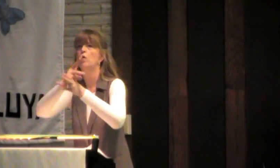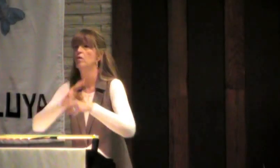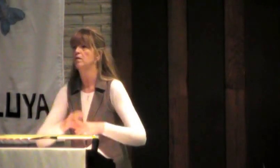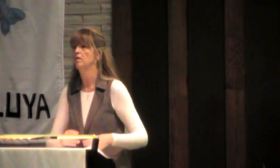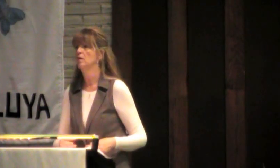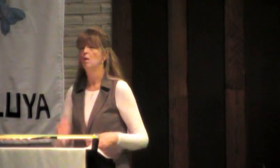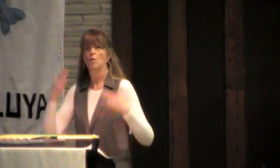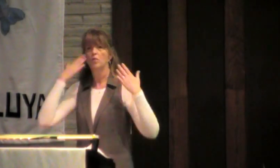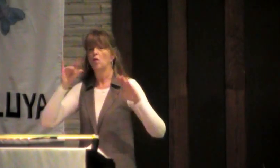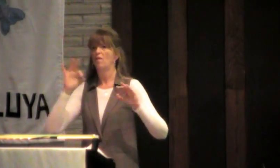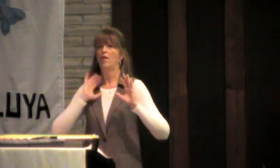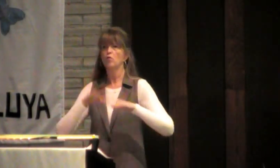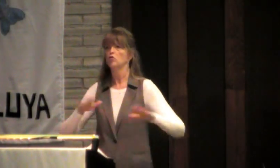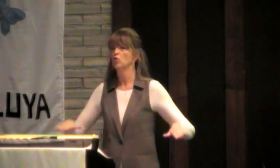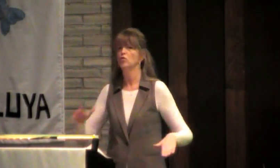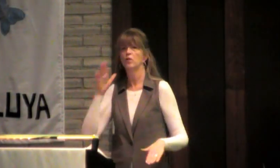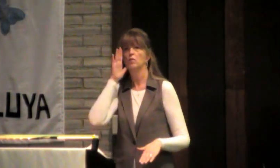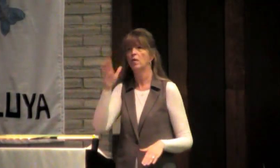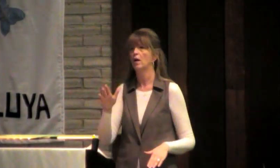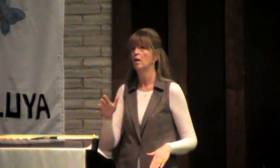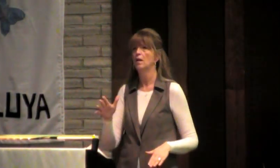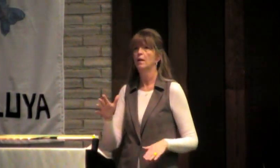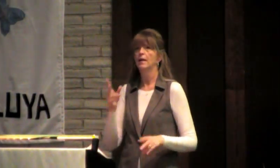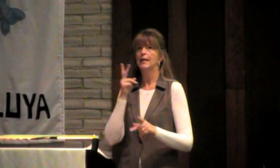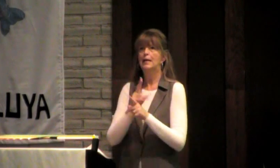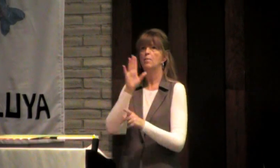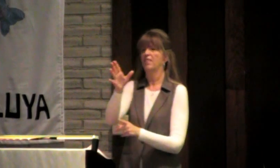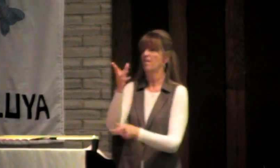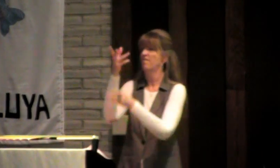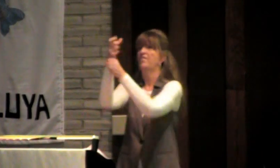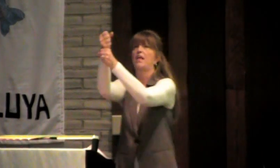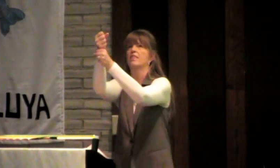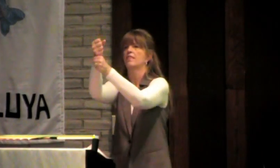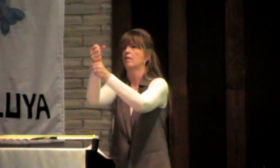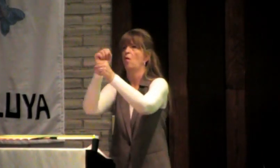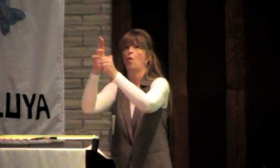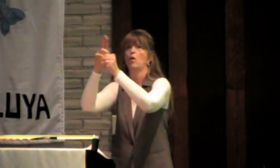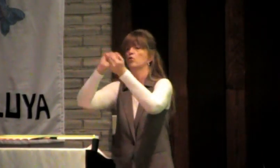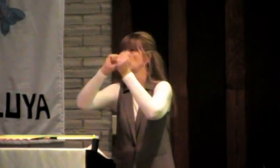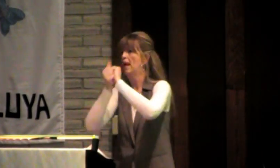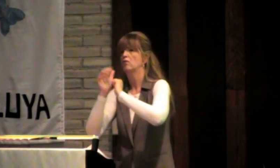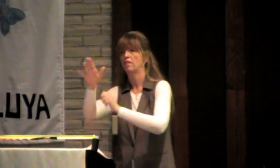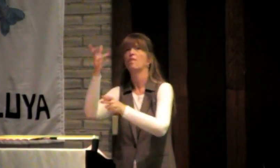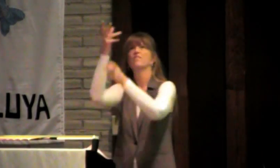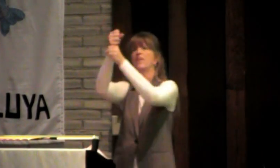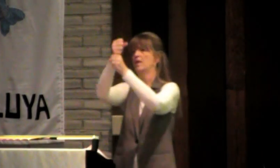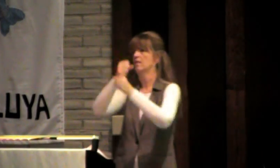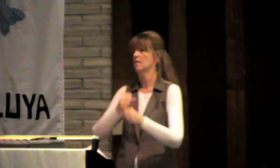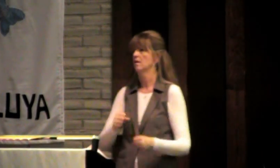out in the world. We don't know if our children will keep their faith or change their